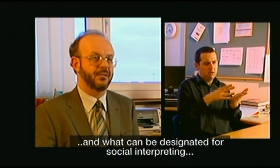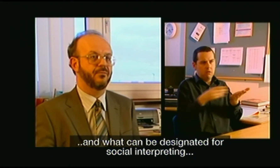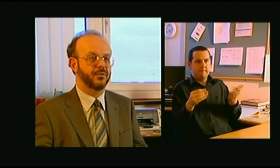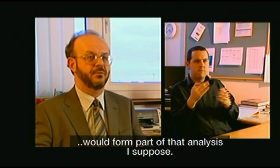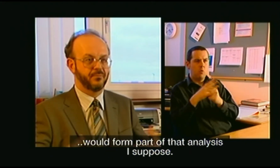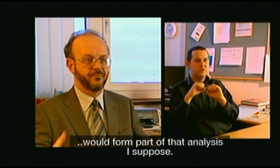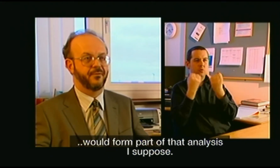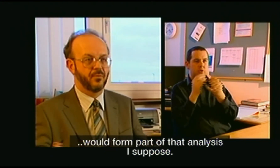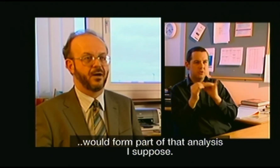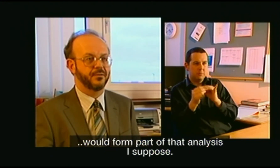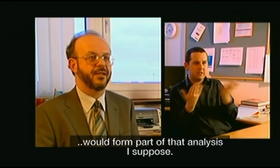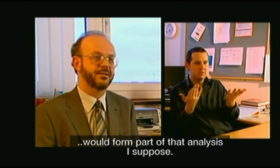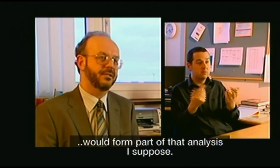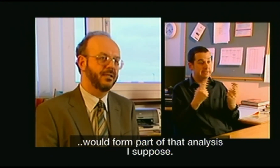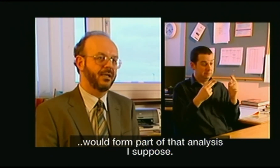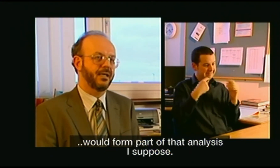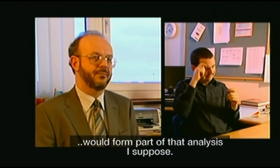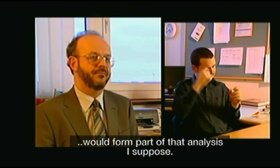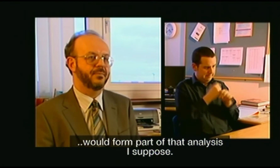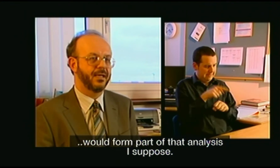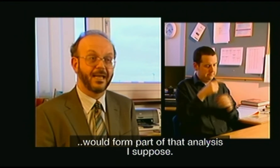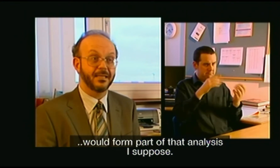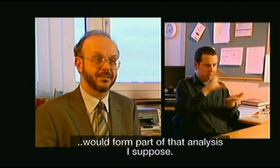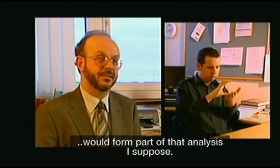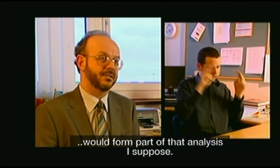interpreting, would form part of that analysis, I